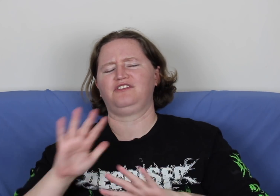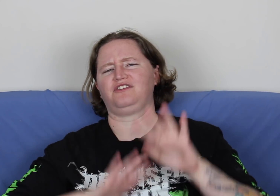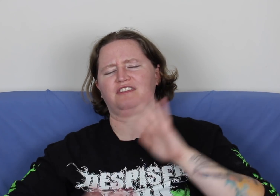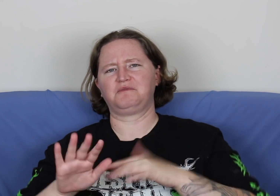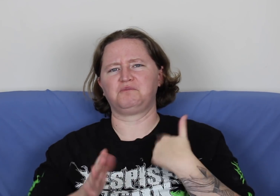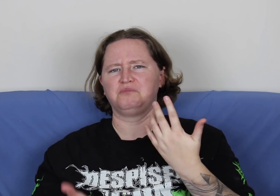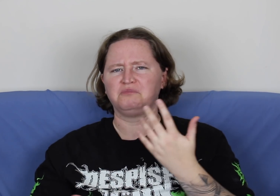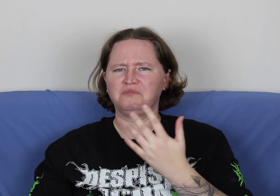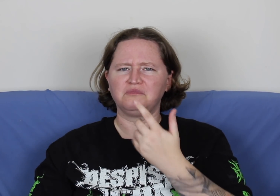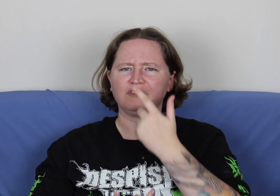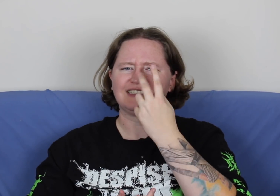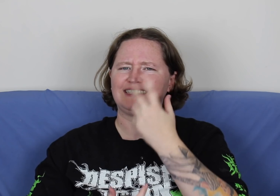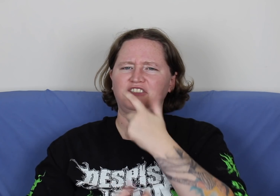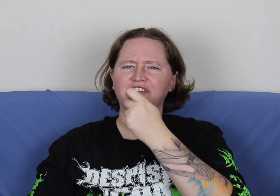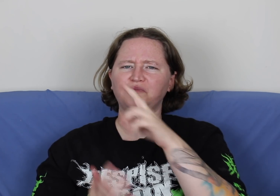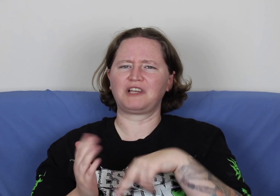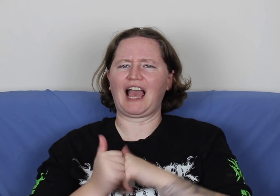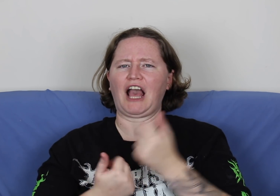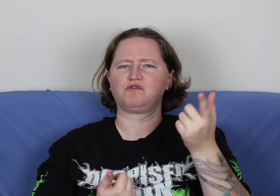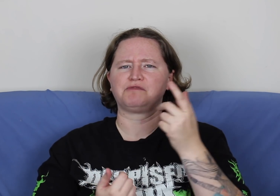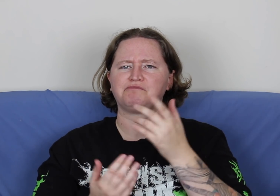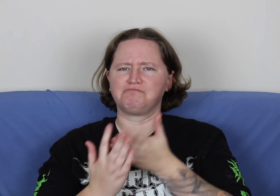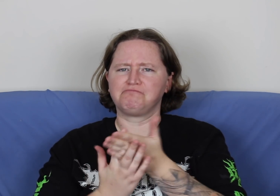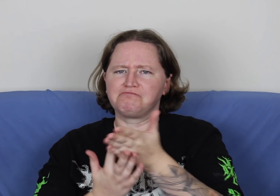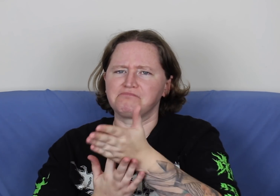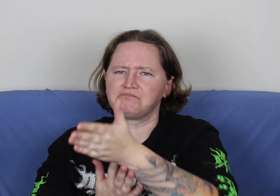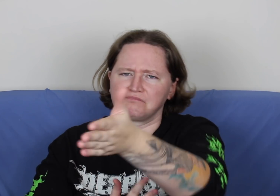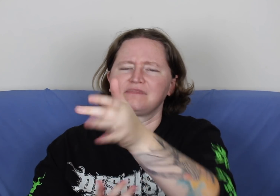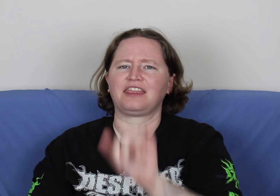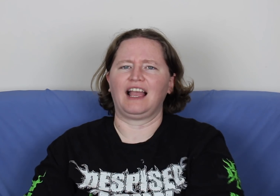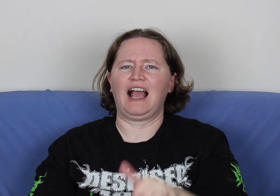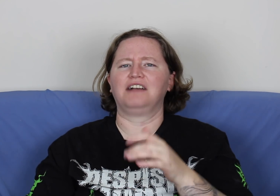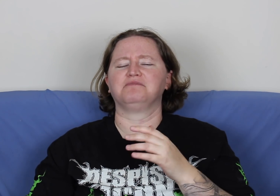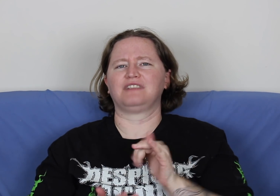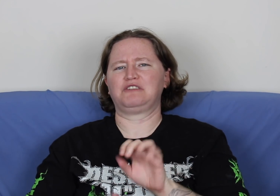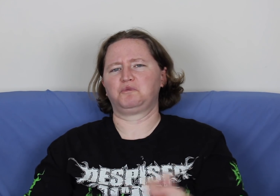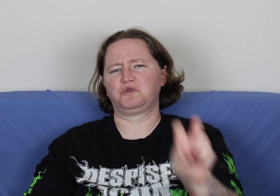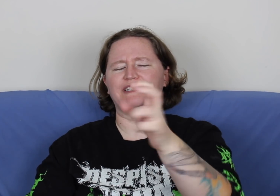kind of went through a depression and a stage where, she didn't know what to do. So it was interesting reading that journey.